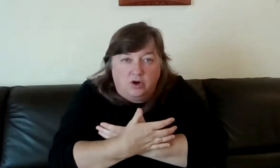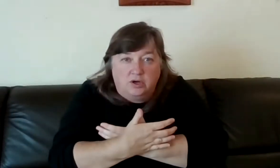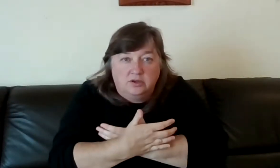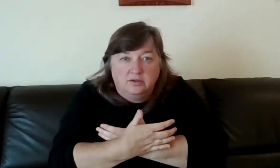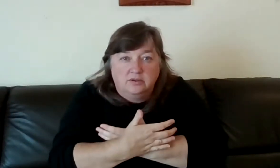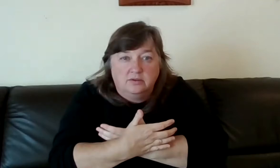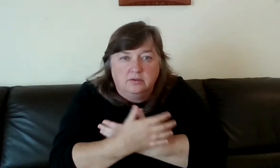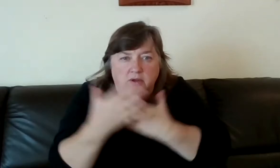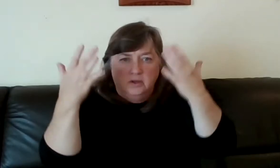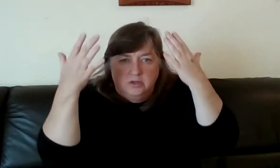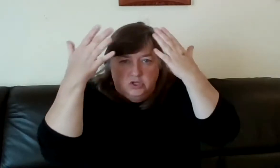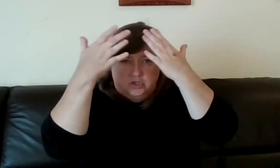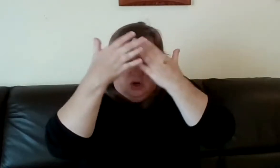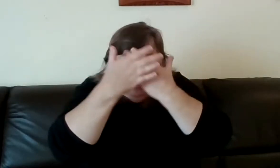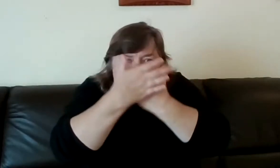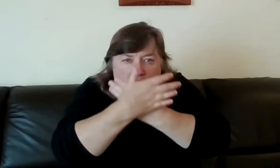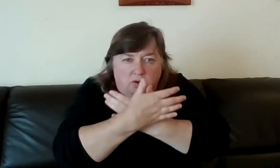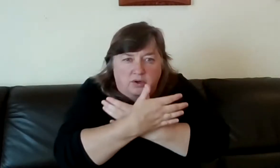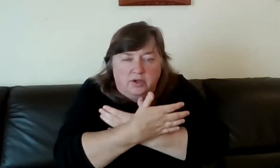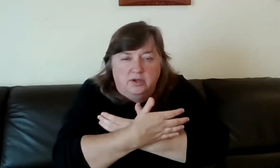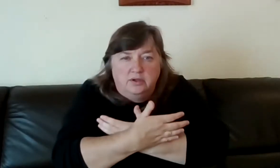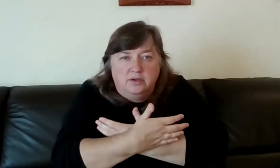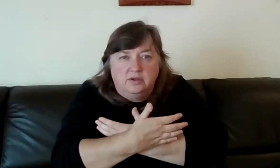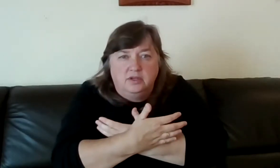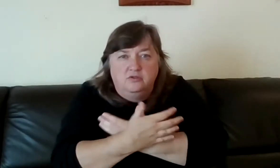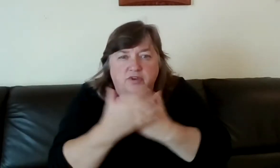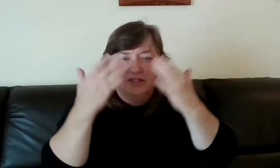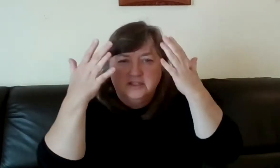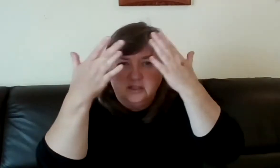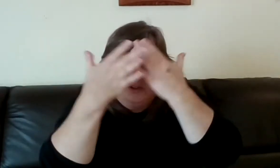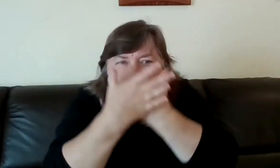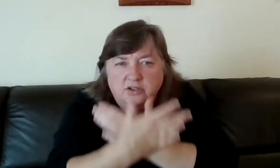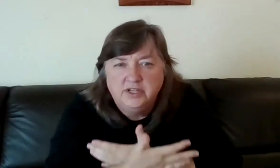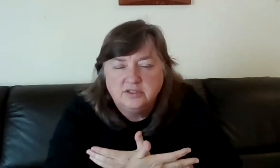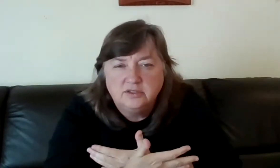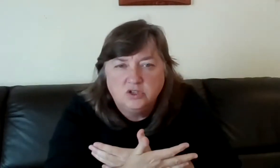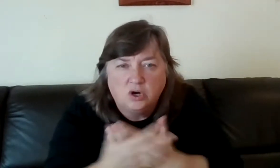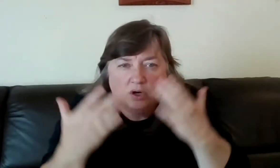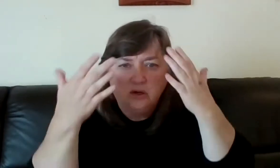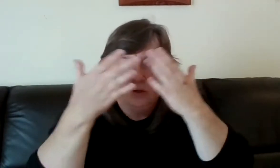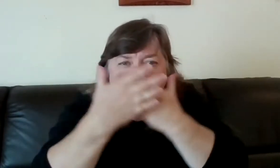Dark. Dark. Your face gets a little serious. Dark.